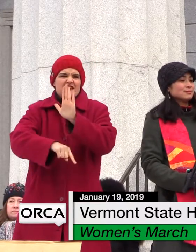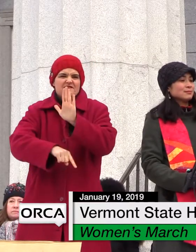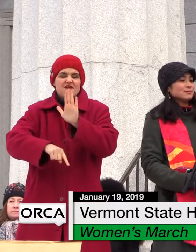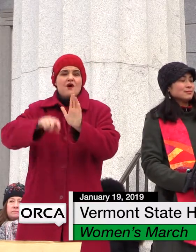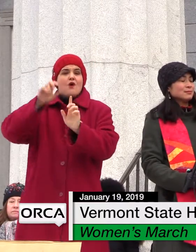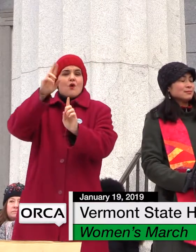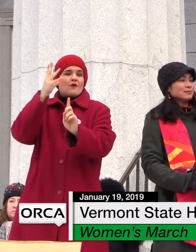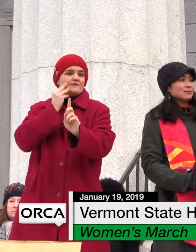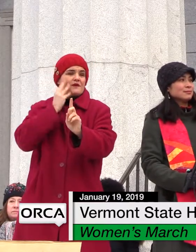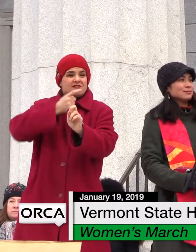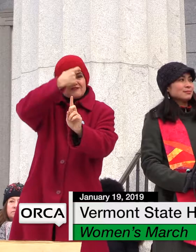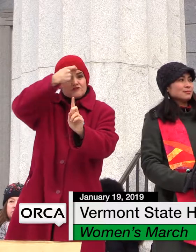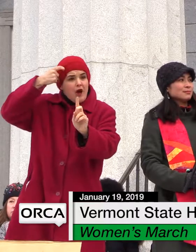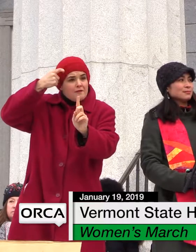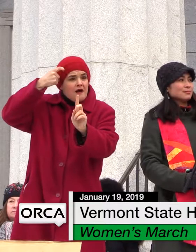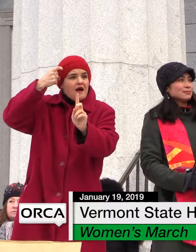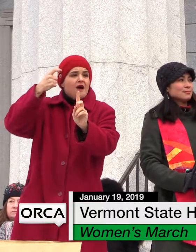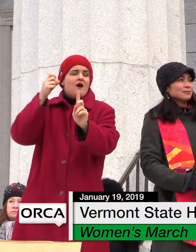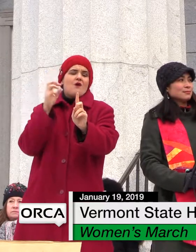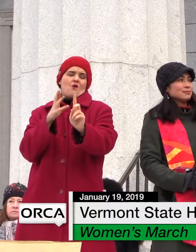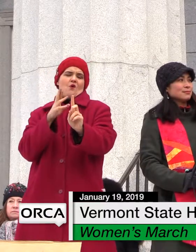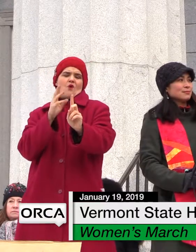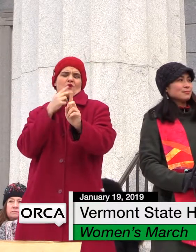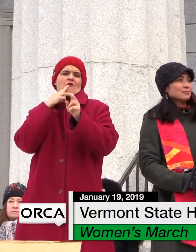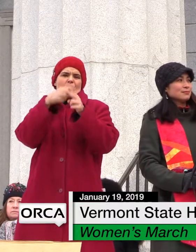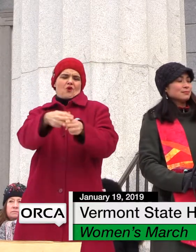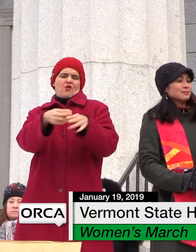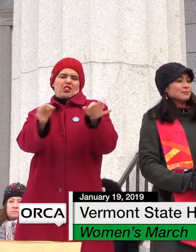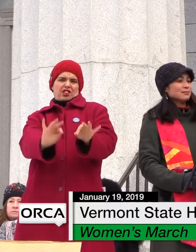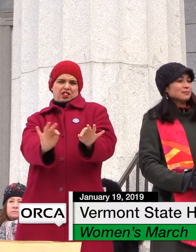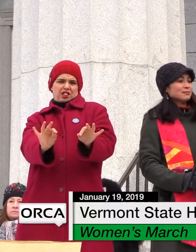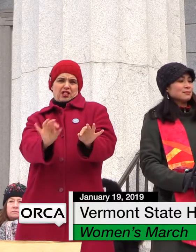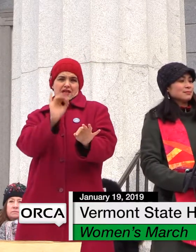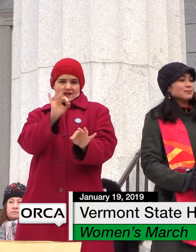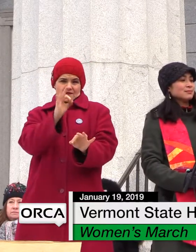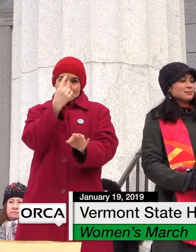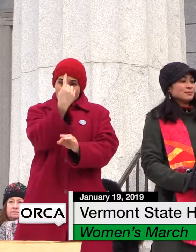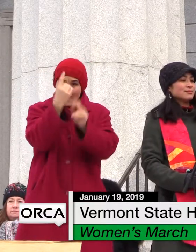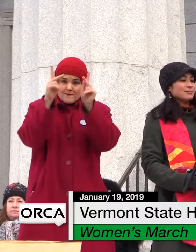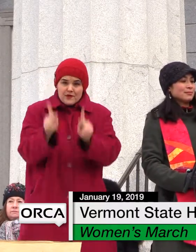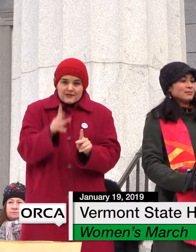or marginalized, we all suffer.